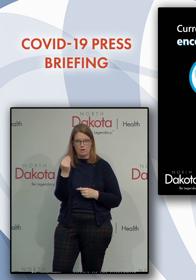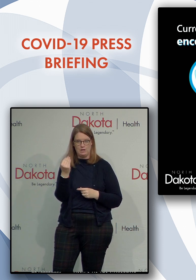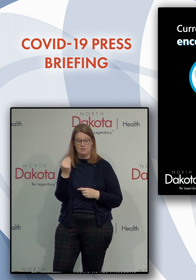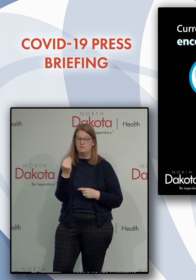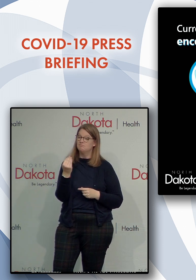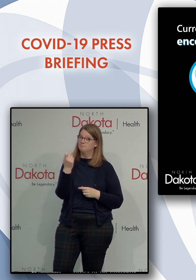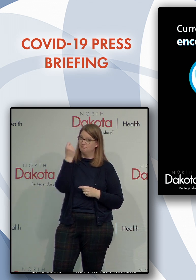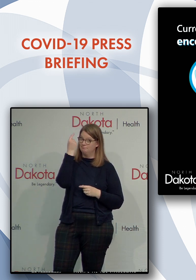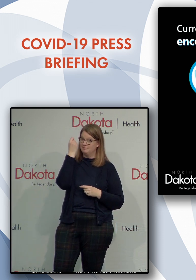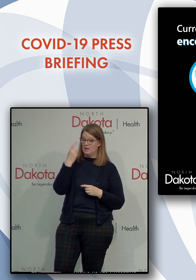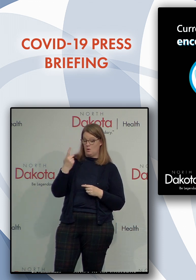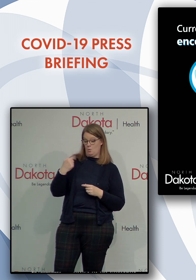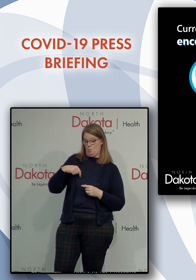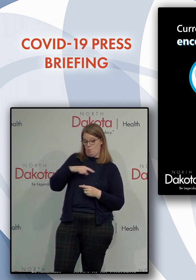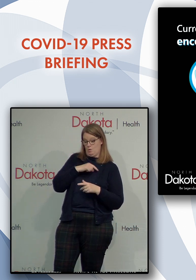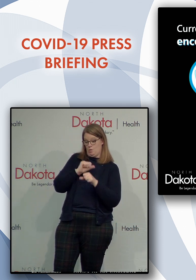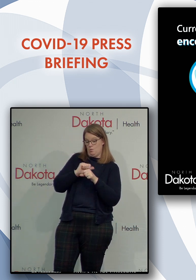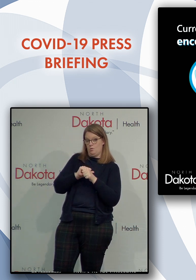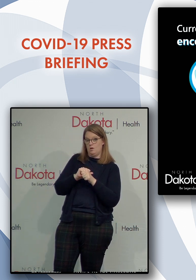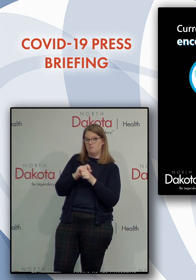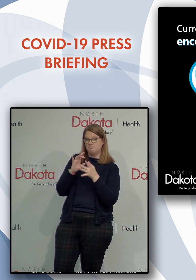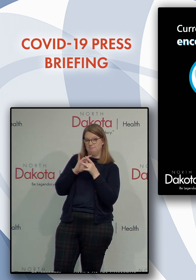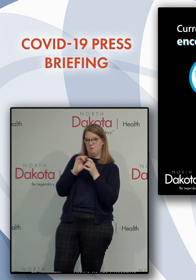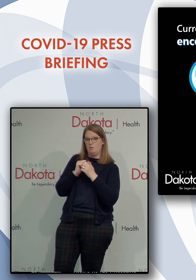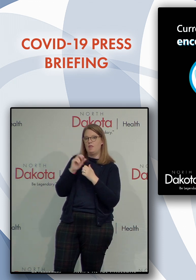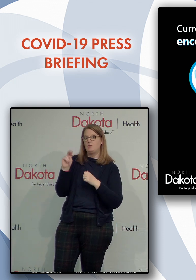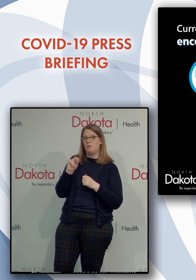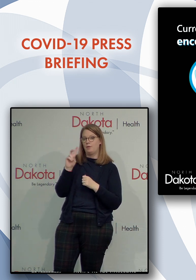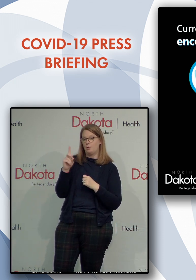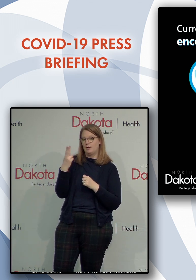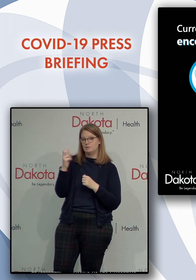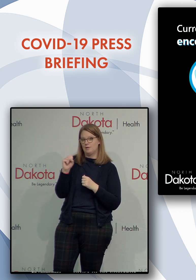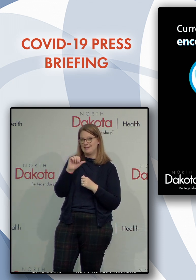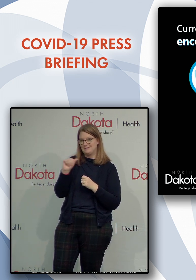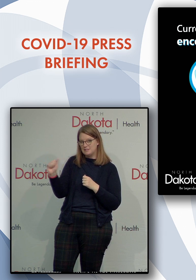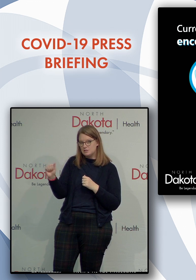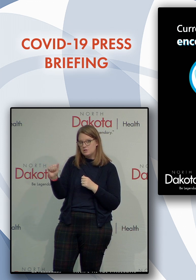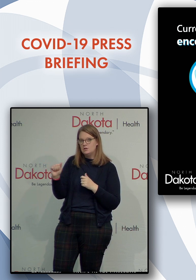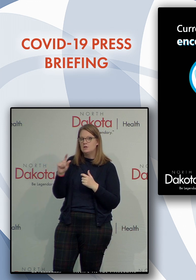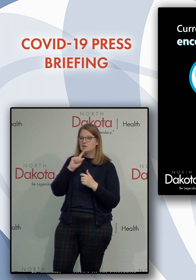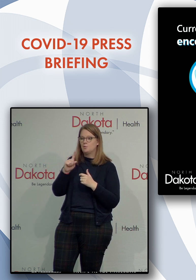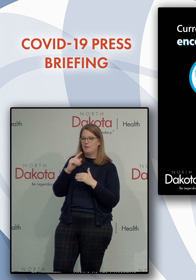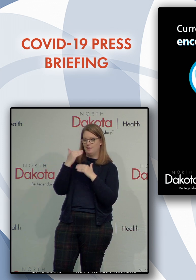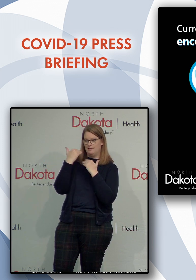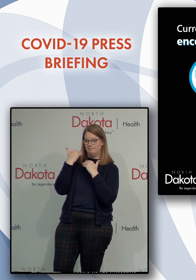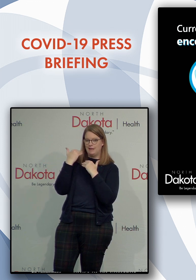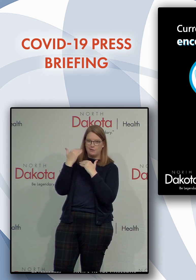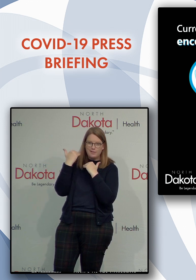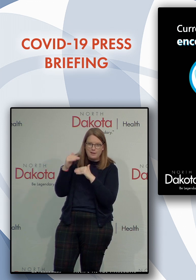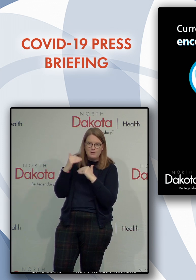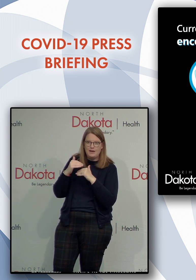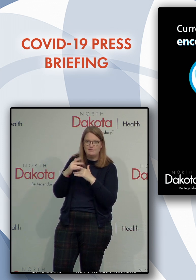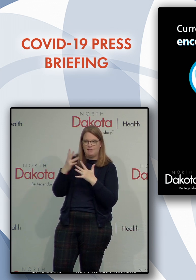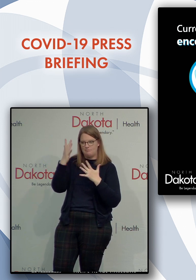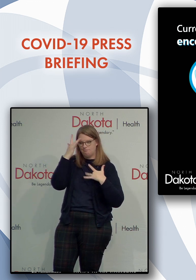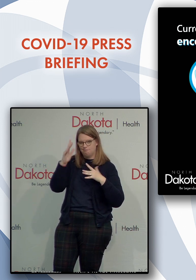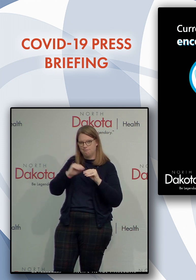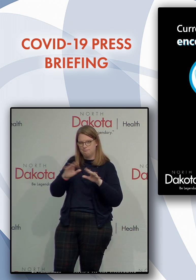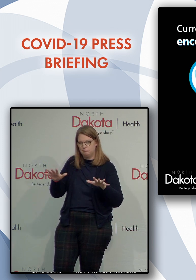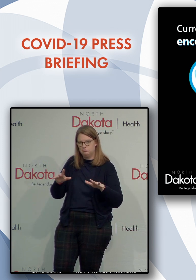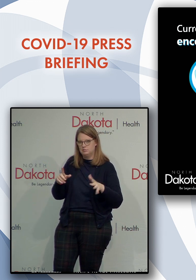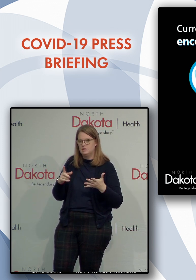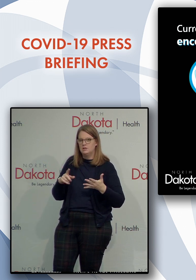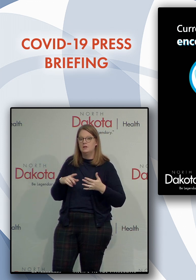closely with the North Dakota High School Activities Association on limiting opportunities for virus transmission. Earlier today,